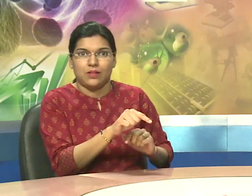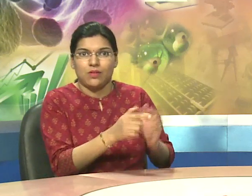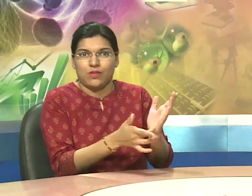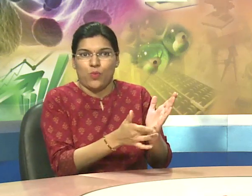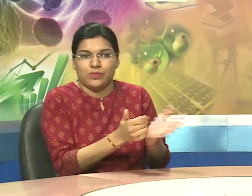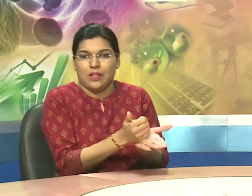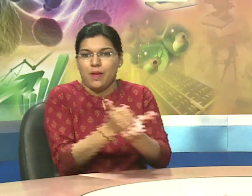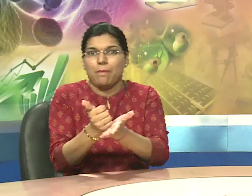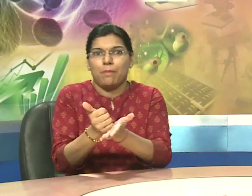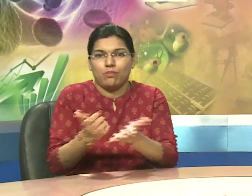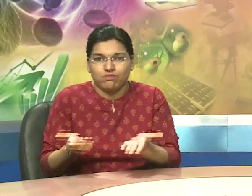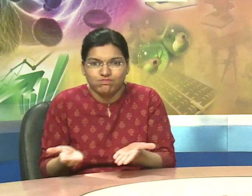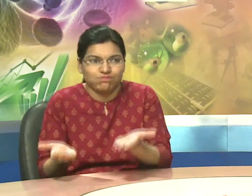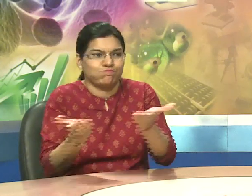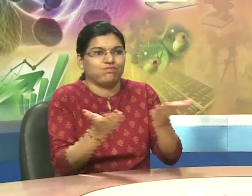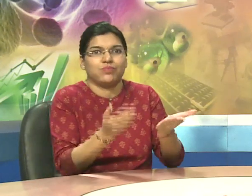the final good.